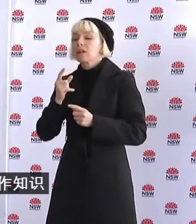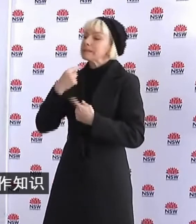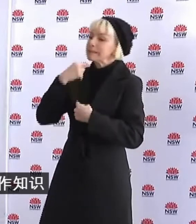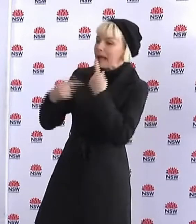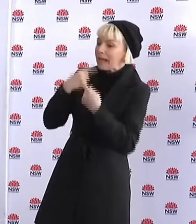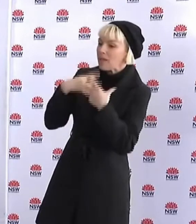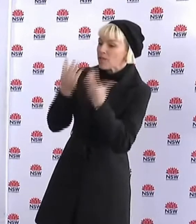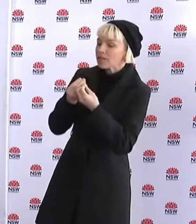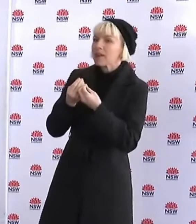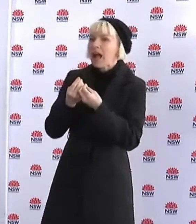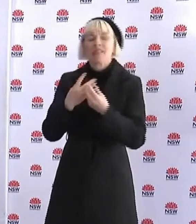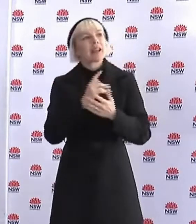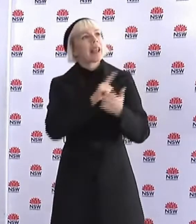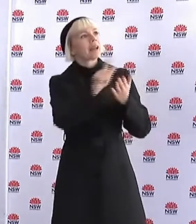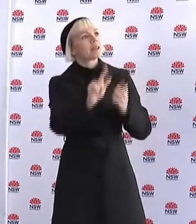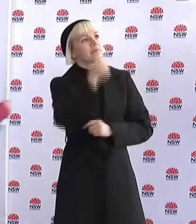understanding and working knowledge of that.